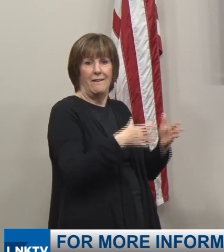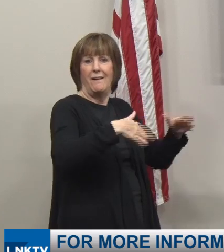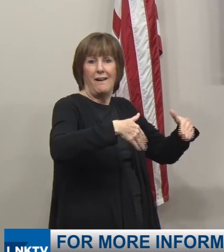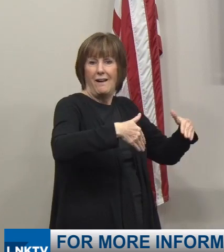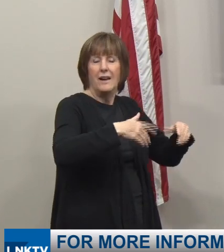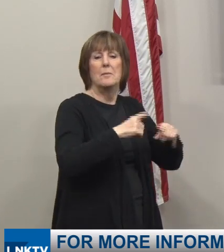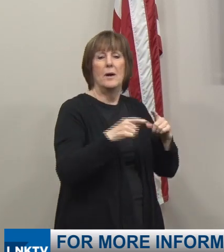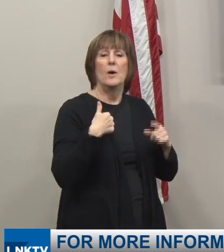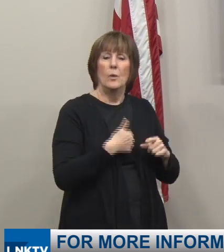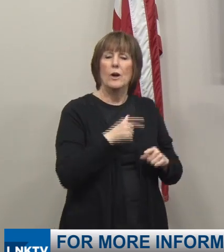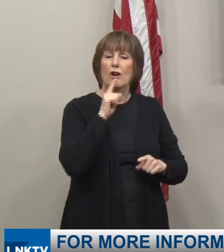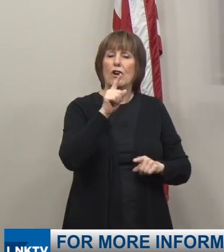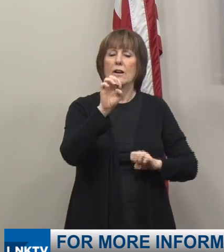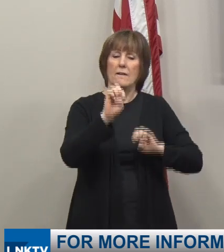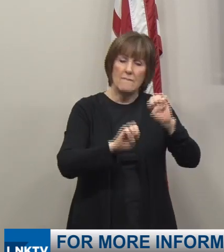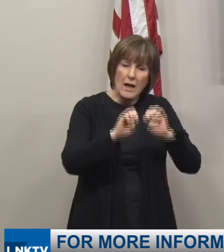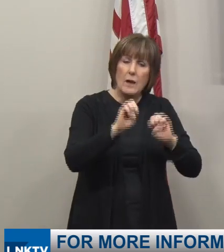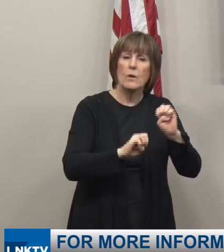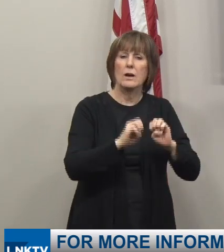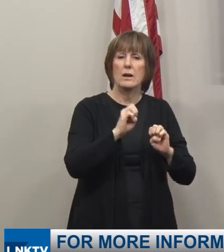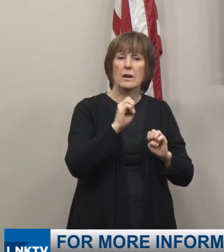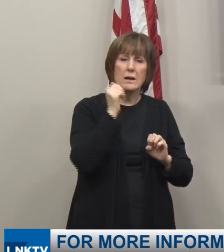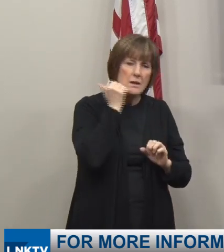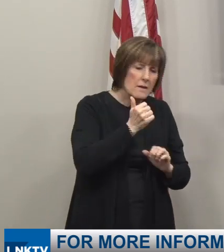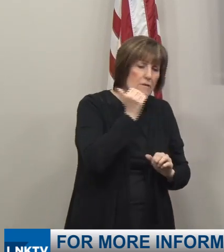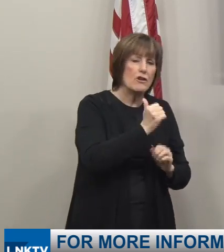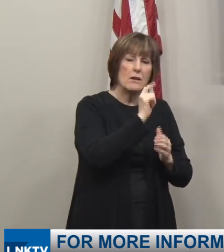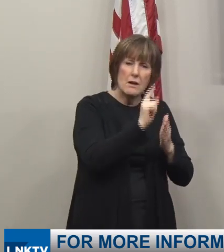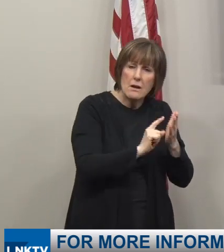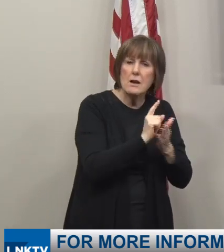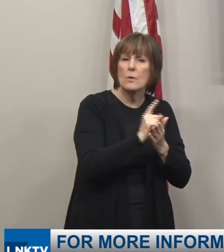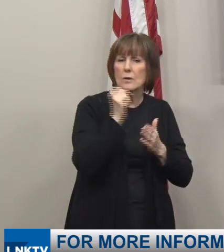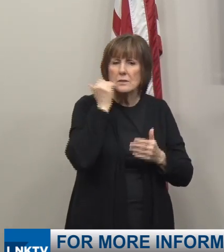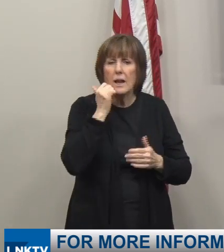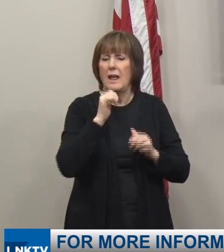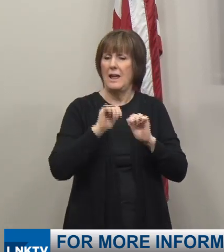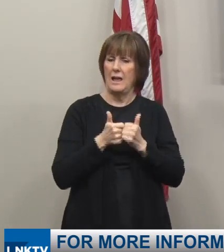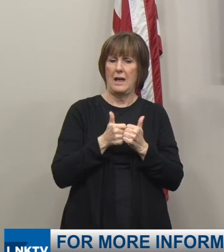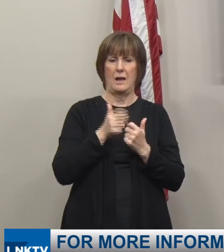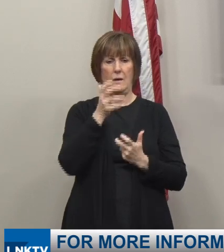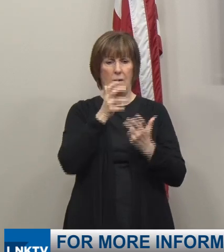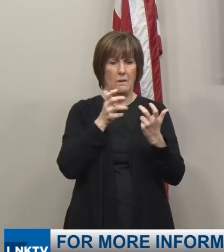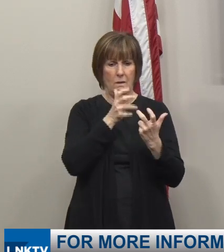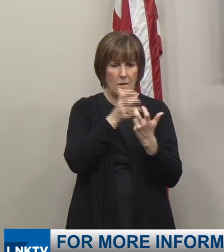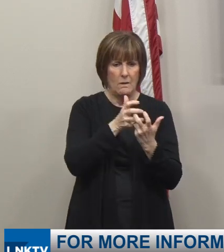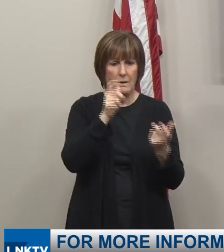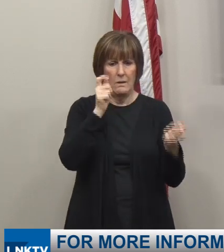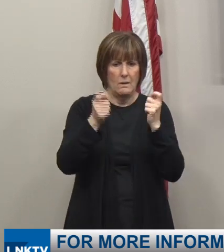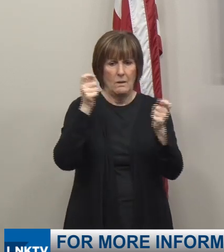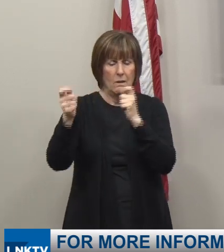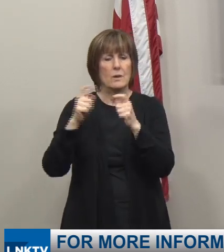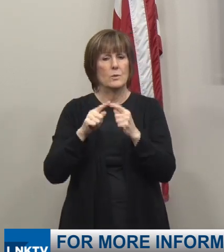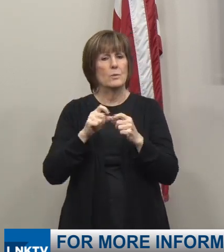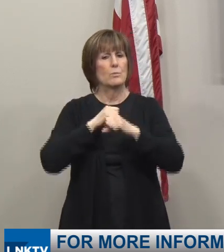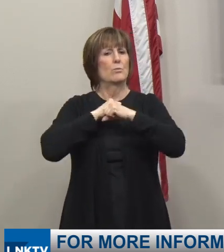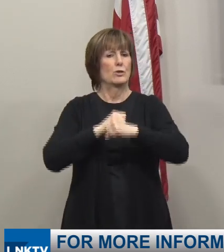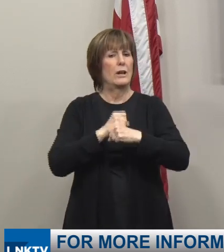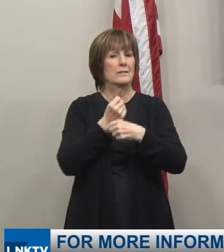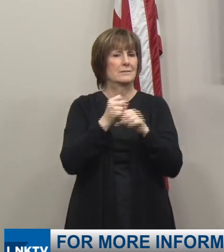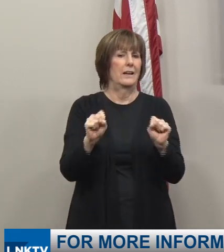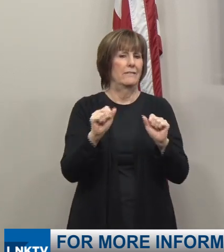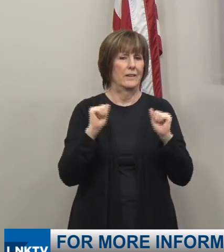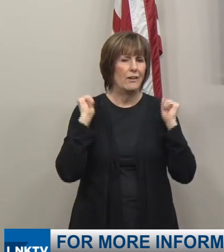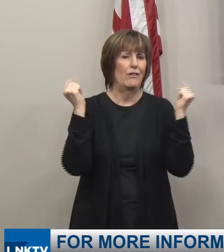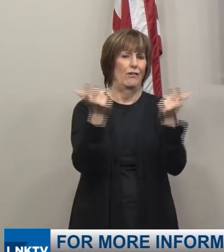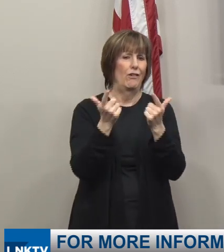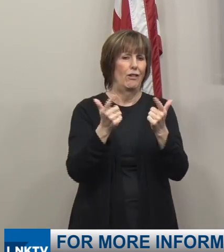are evaluating hour by hour, day by day, how we need to adapt and evolve to, again, protect the safety and health of all of our